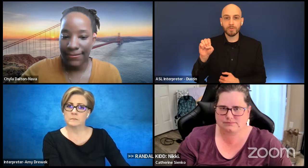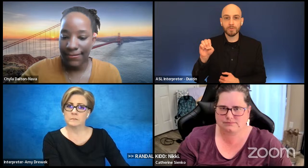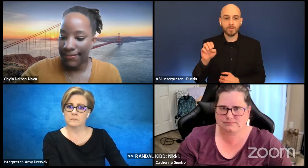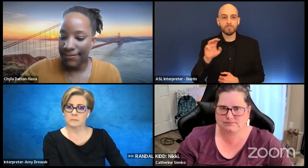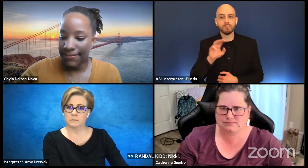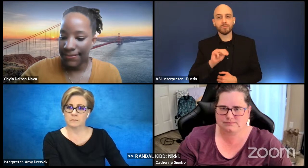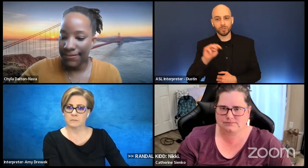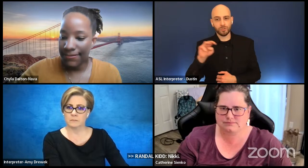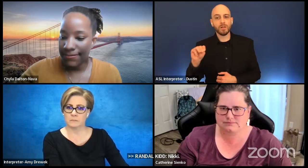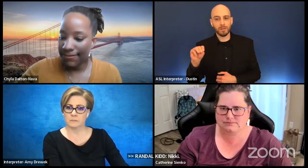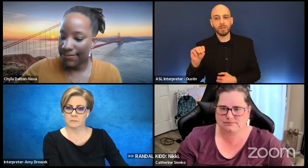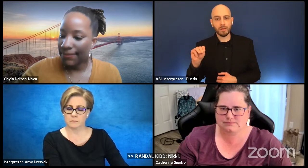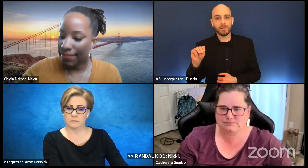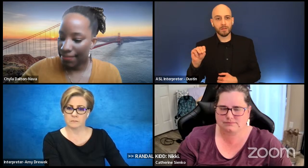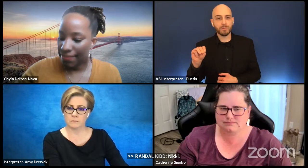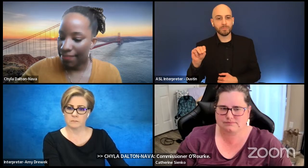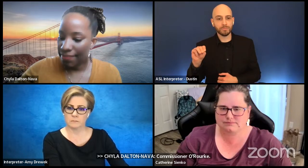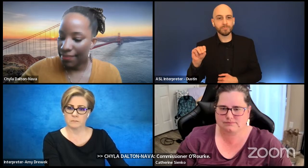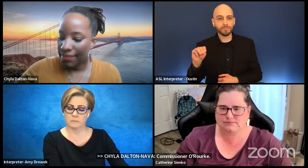Michelle Michaels.